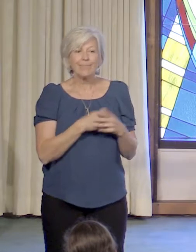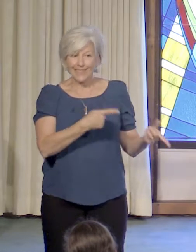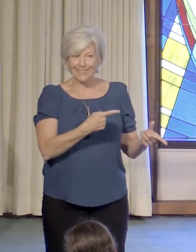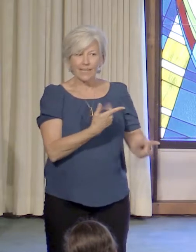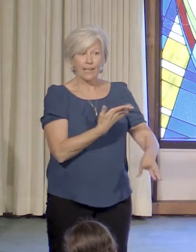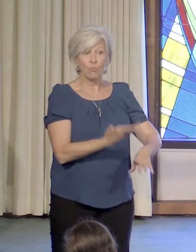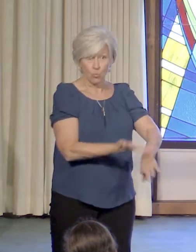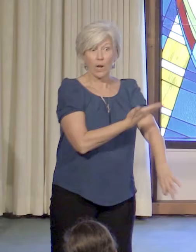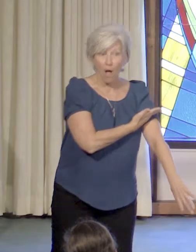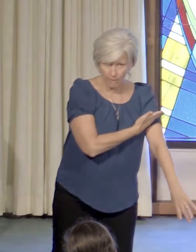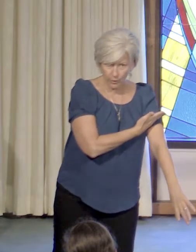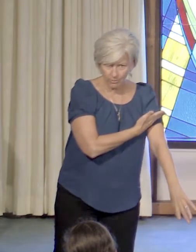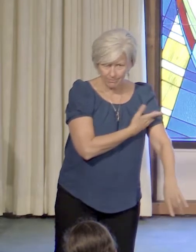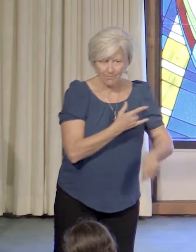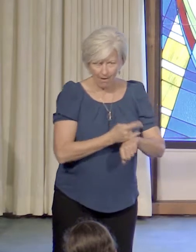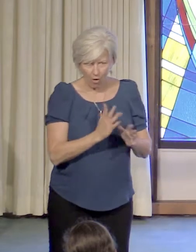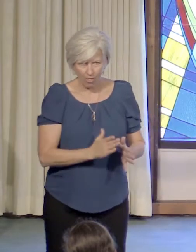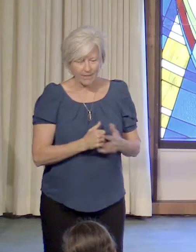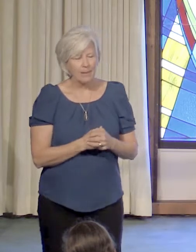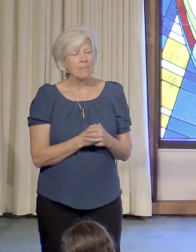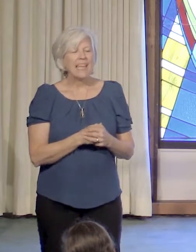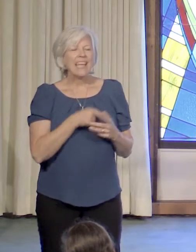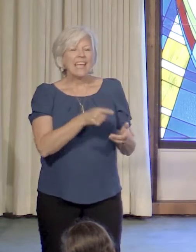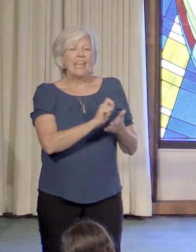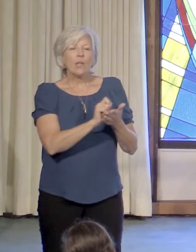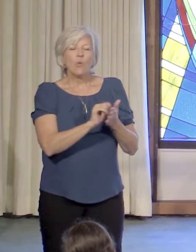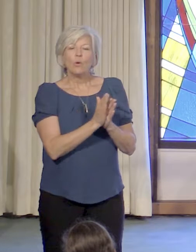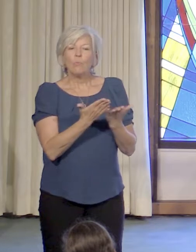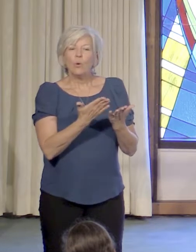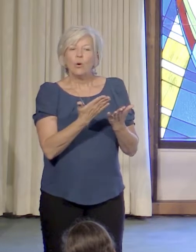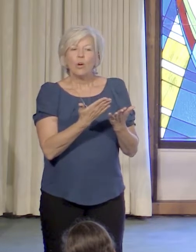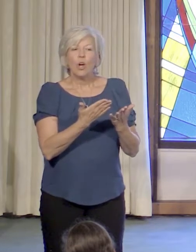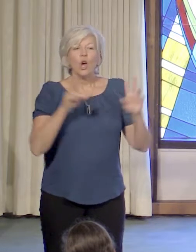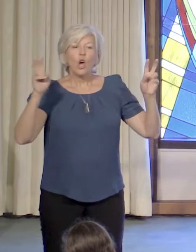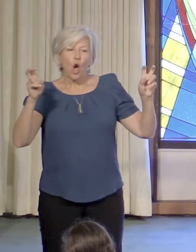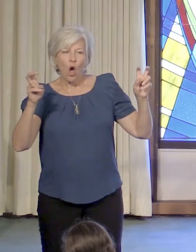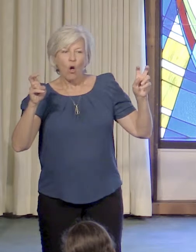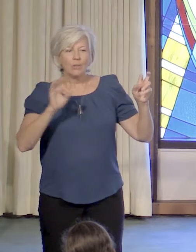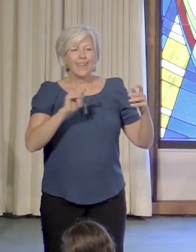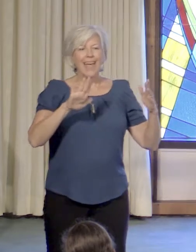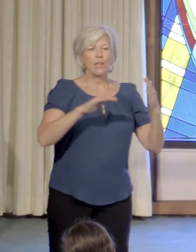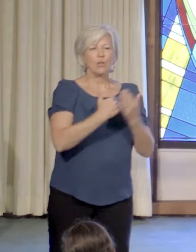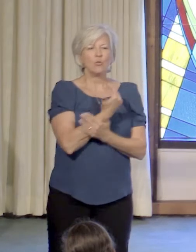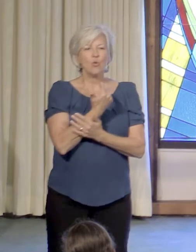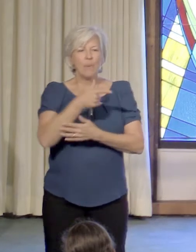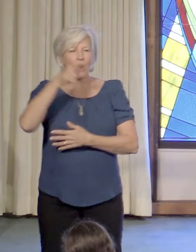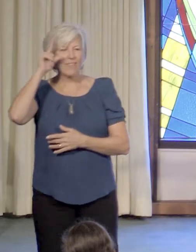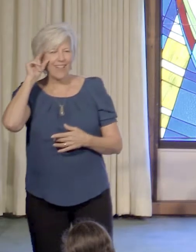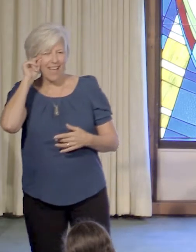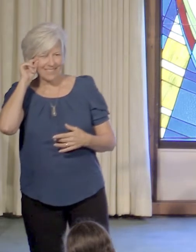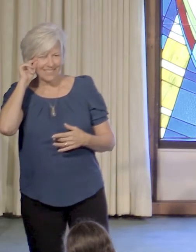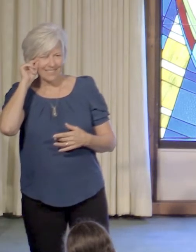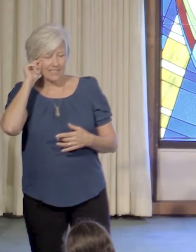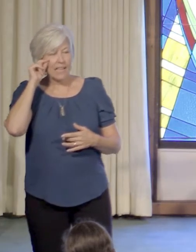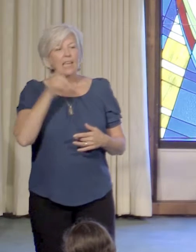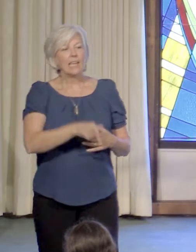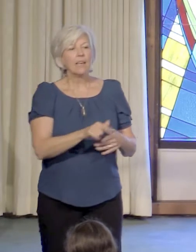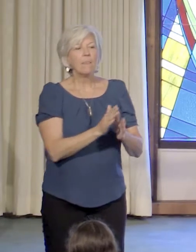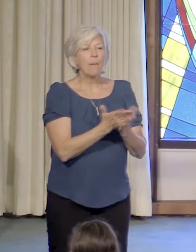recovered alcoholic. And he wrote a book called A New Pair of Glasses. And in that book, he